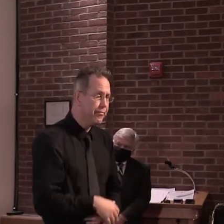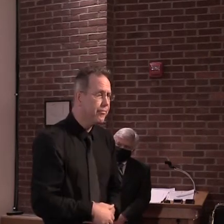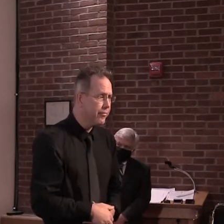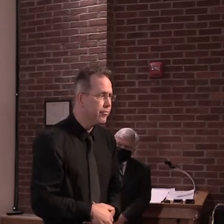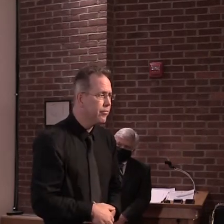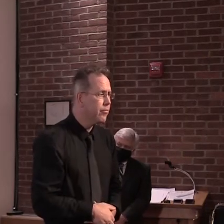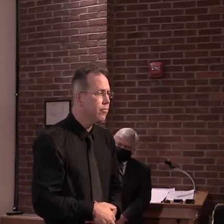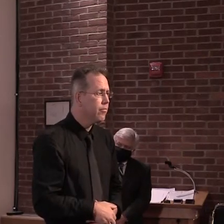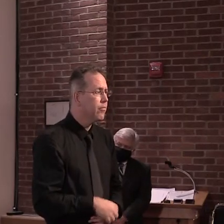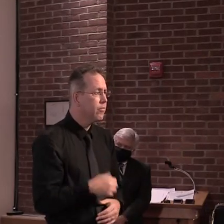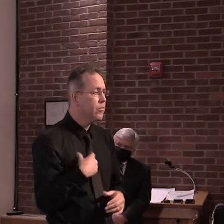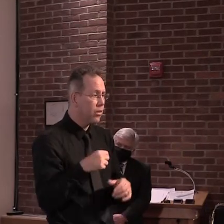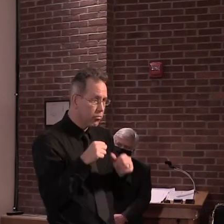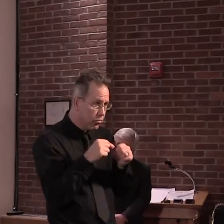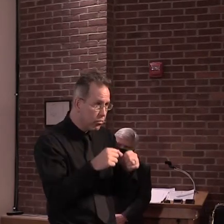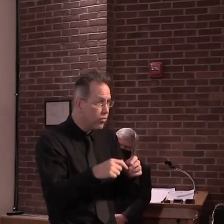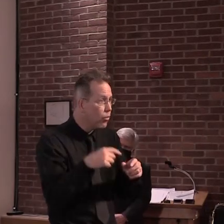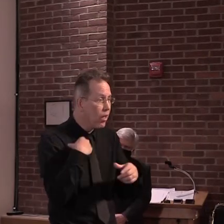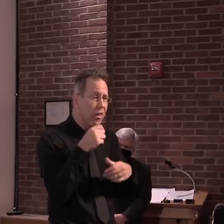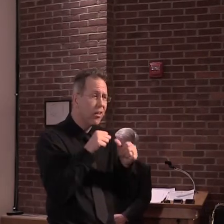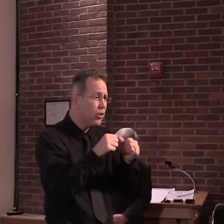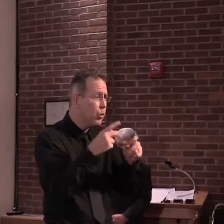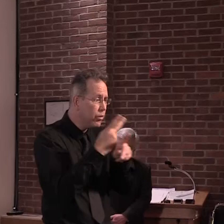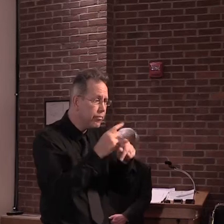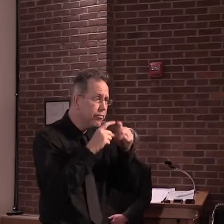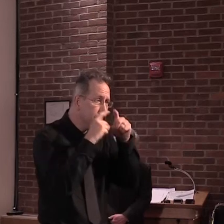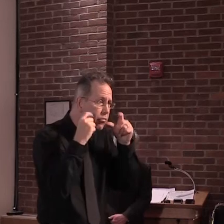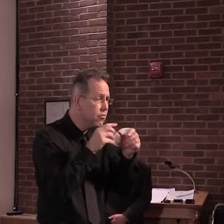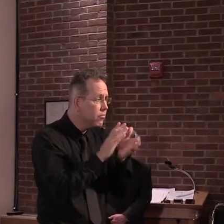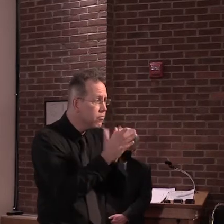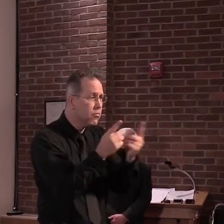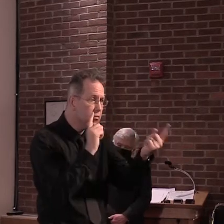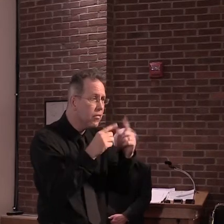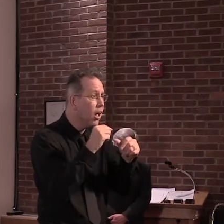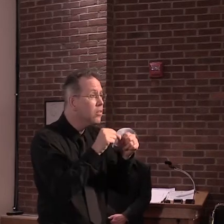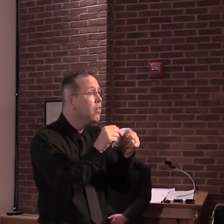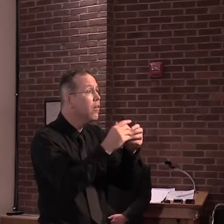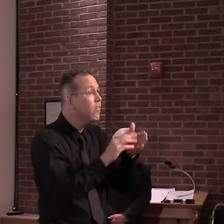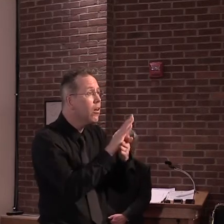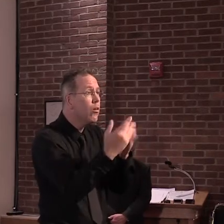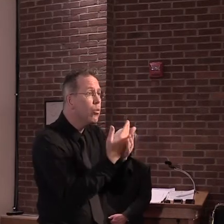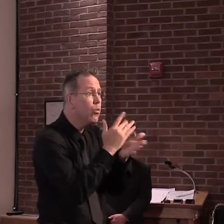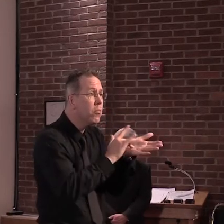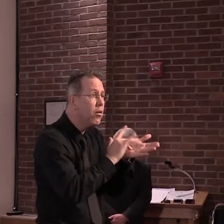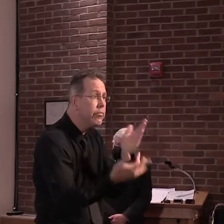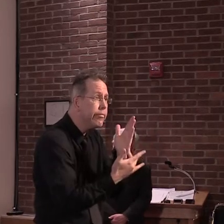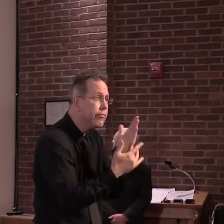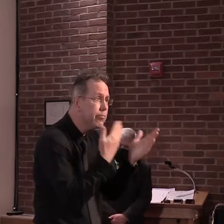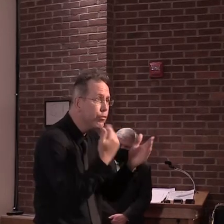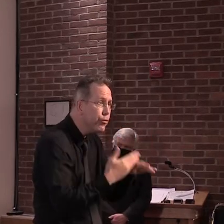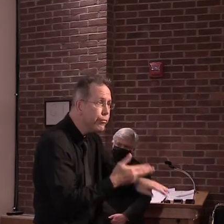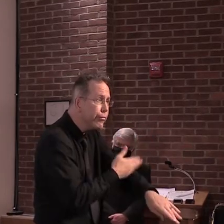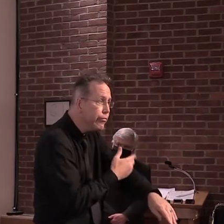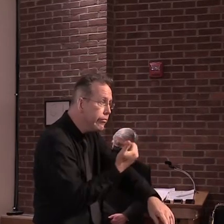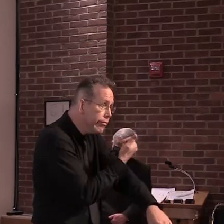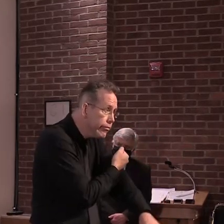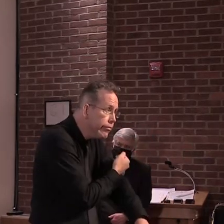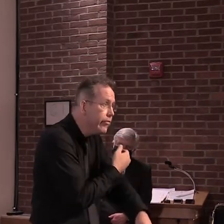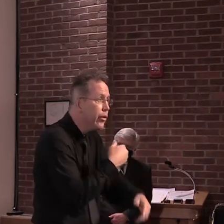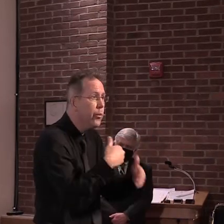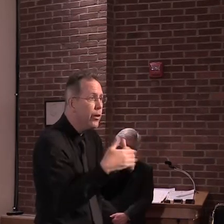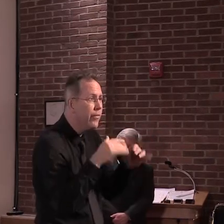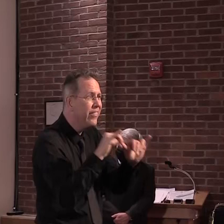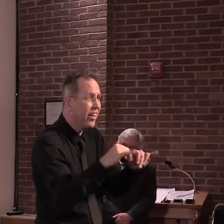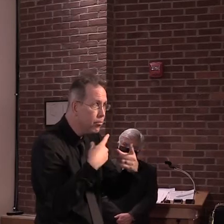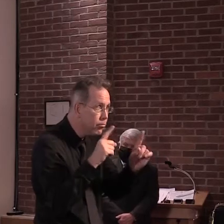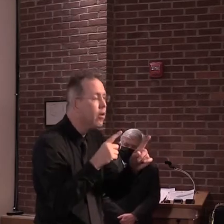proper prevention, like vaccine for this virus, we kind of need to behave that way, whether we're in our own borders or outside our